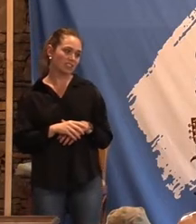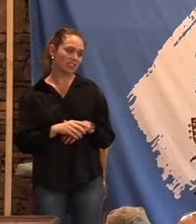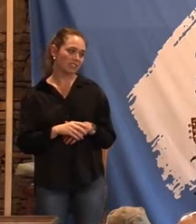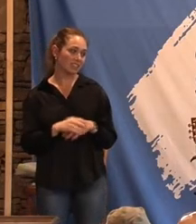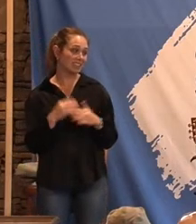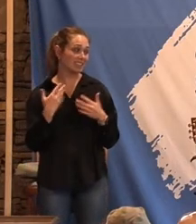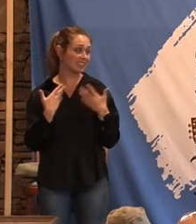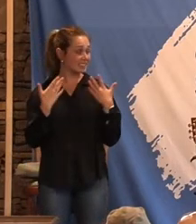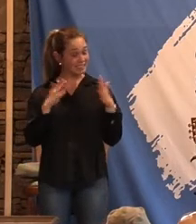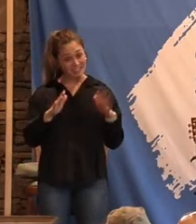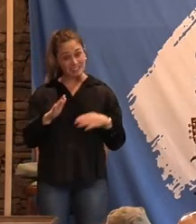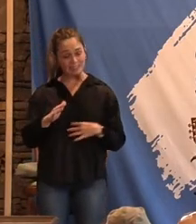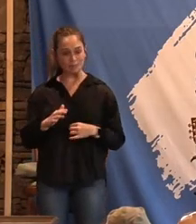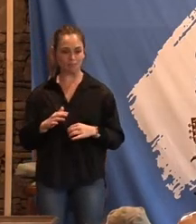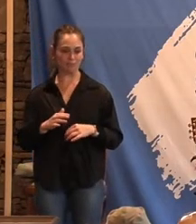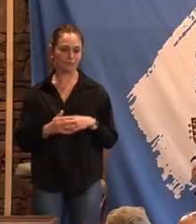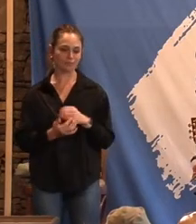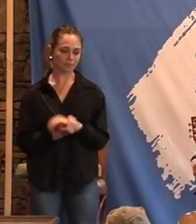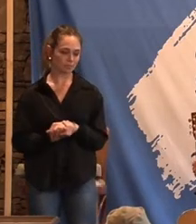And